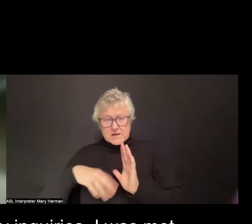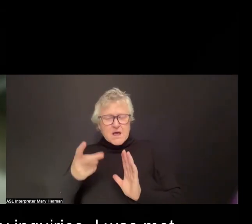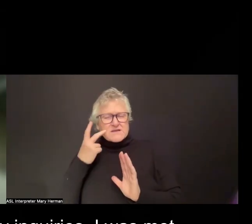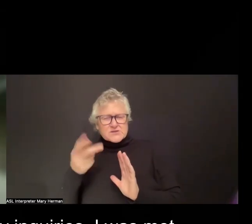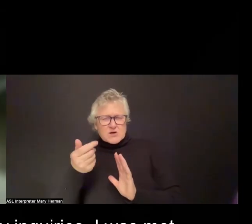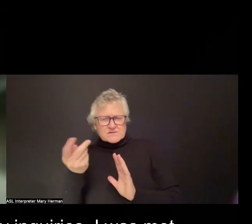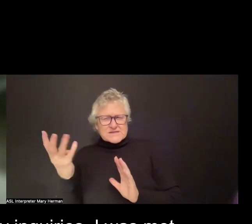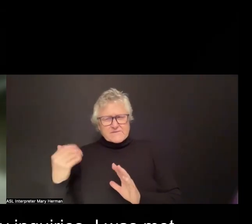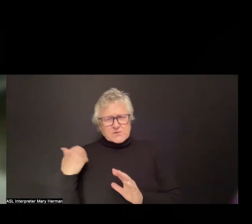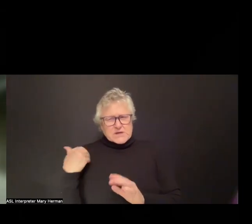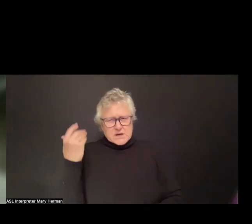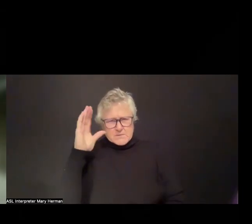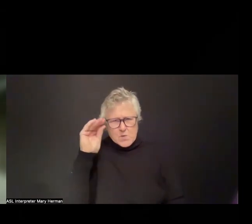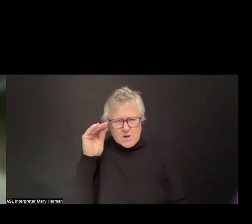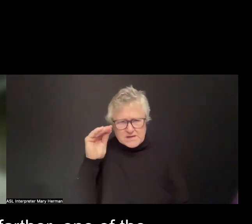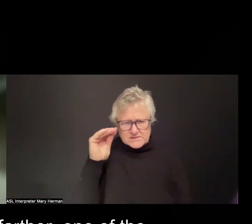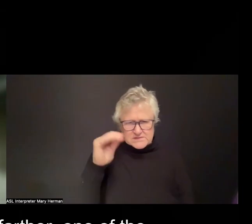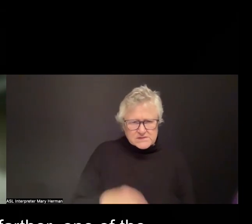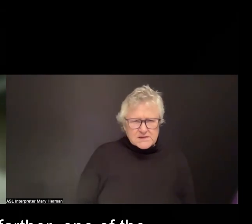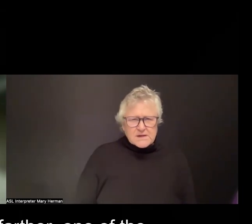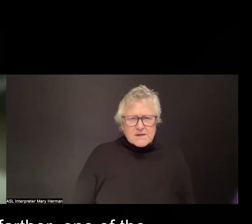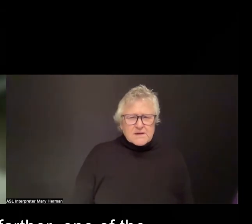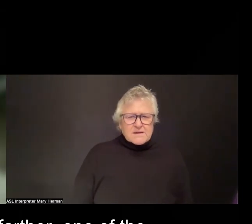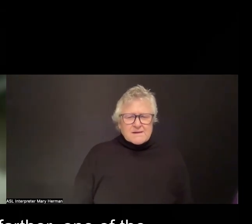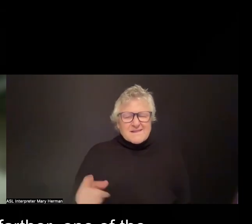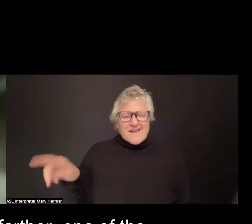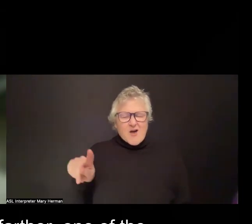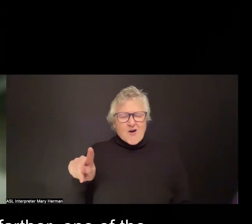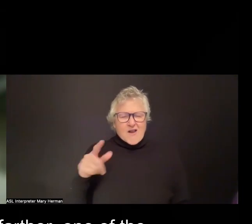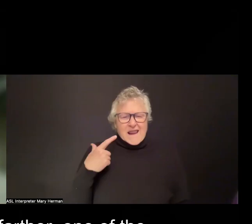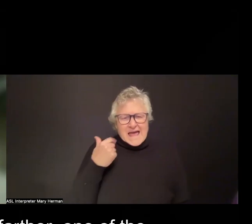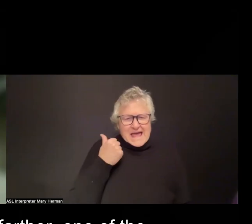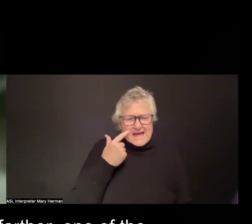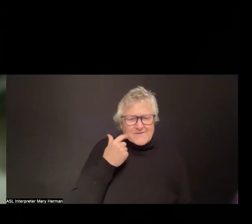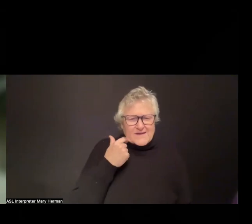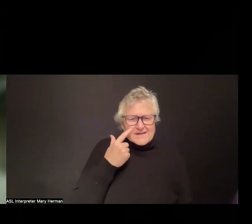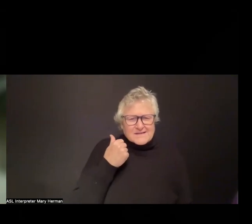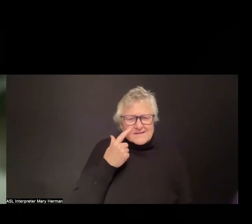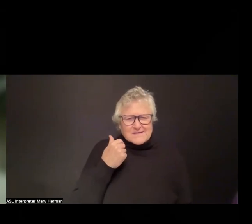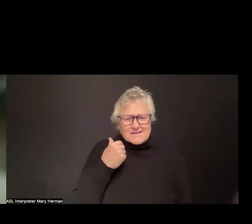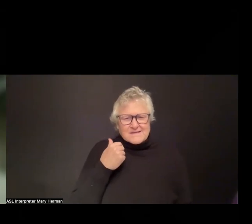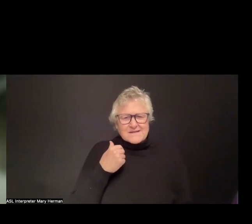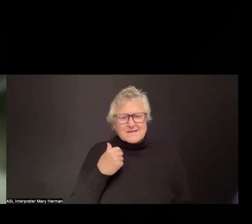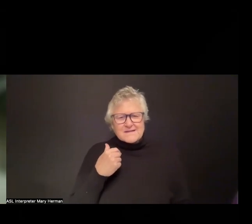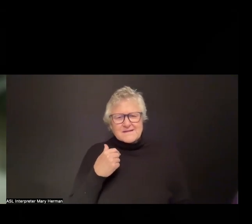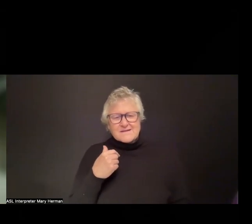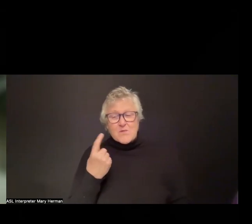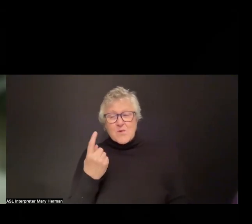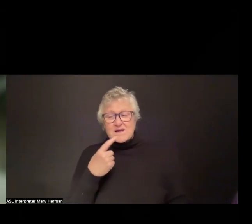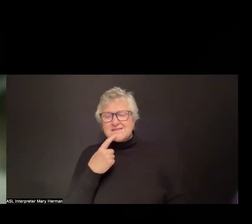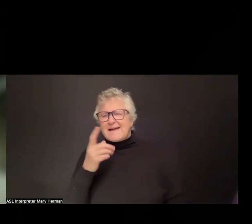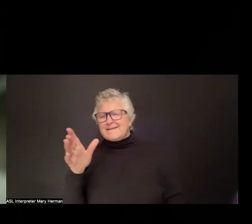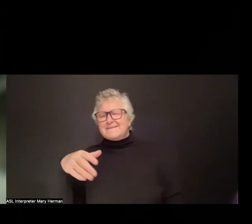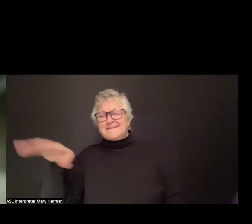met with riotous laughter. Carry on a little farther, one of the young men urged me while the others exchanged glances. You can't miss